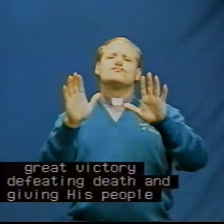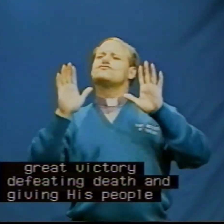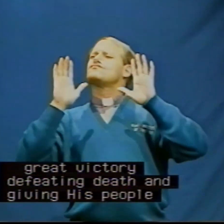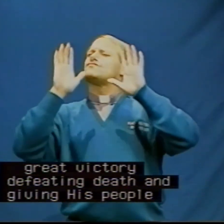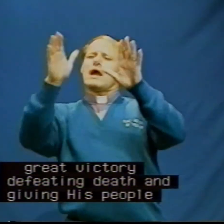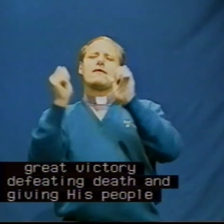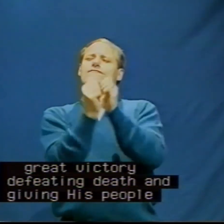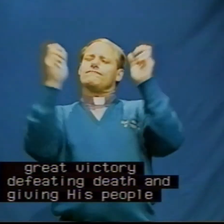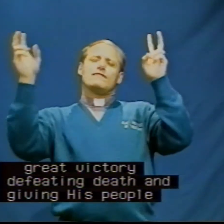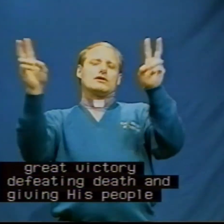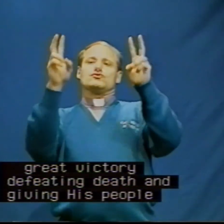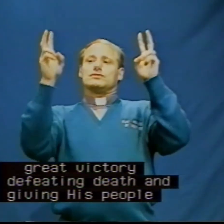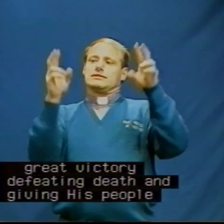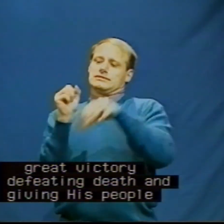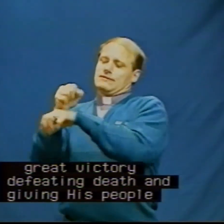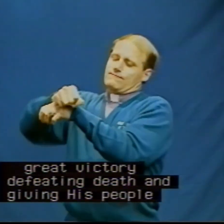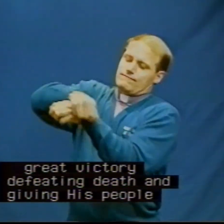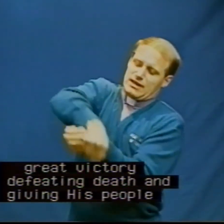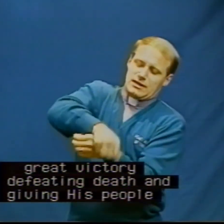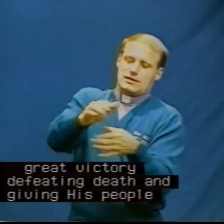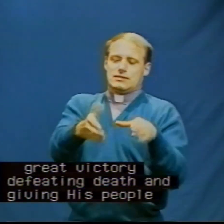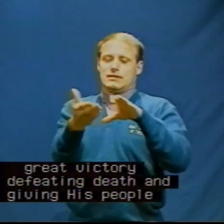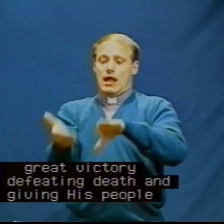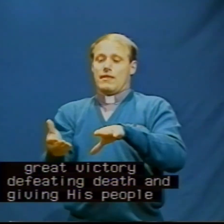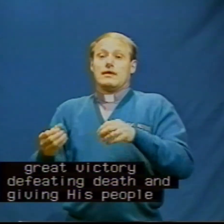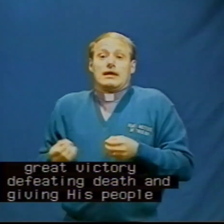great victory defeating death and giving his people